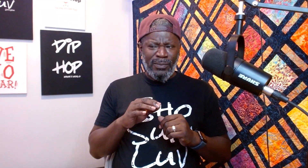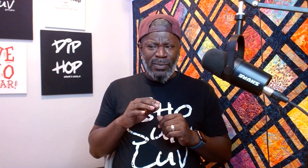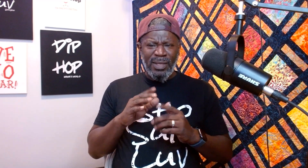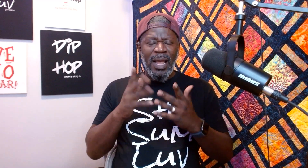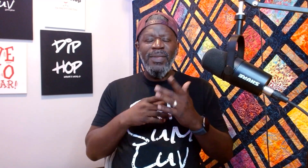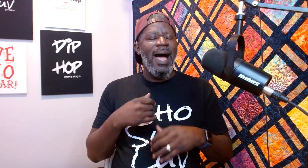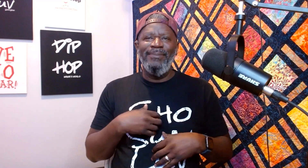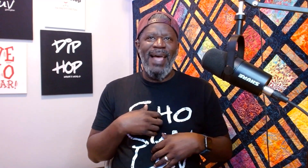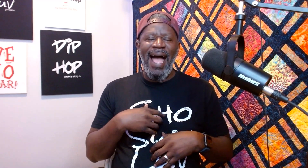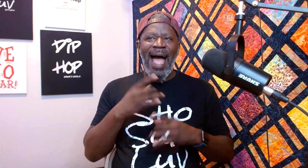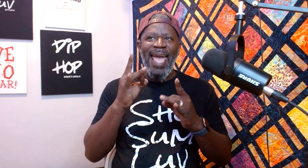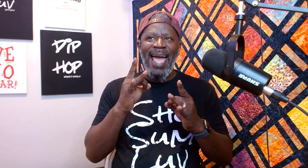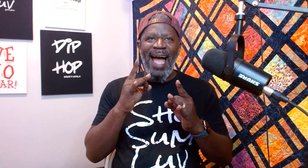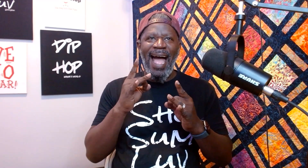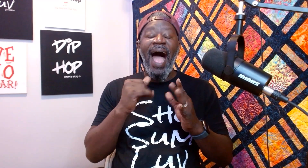I've